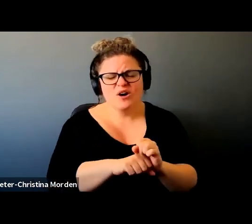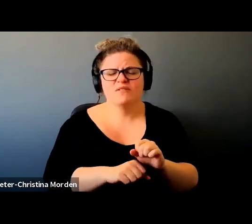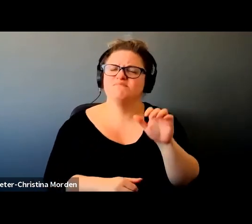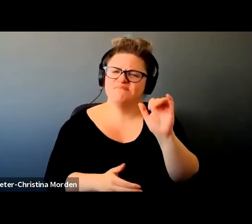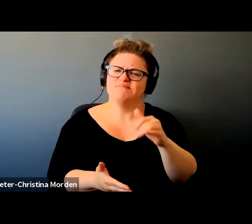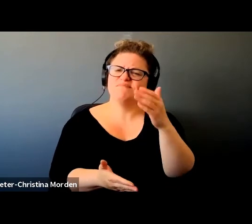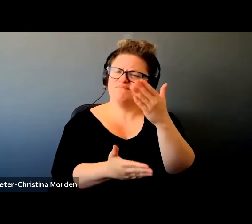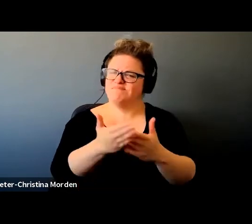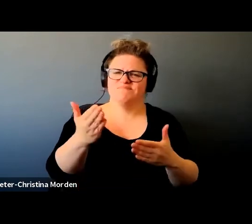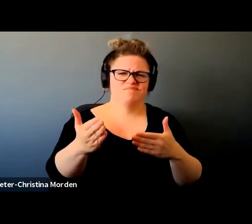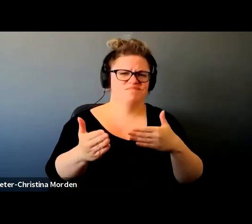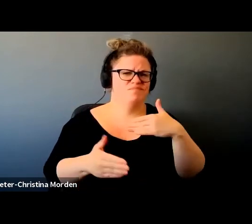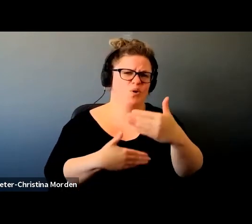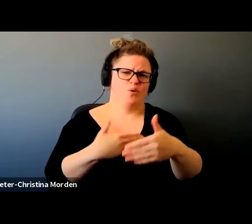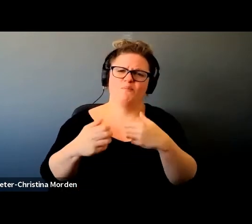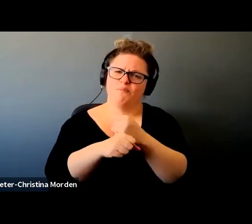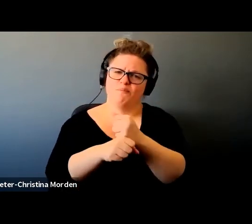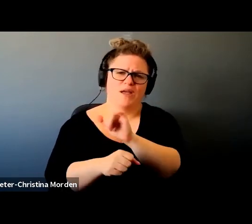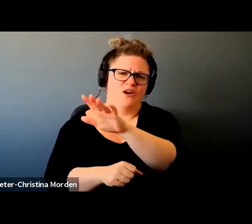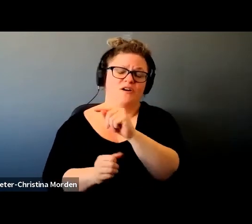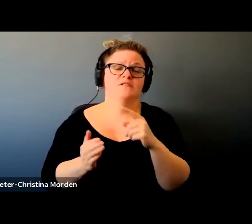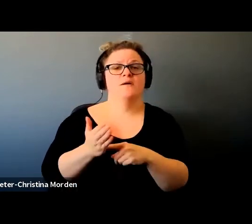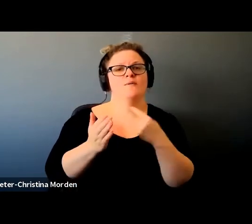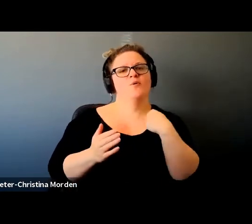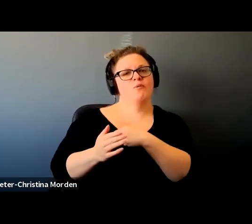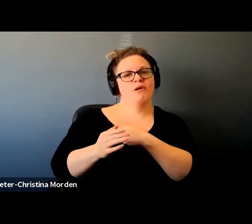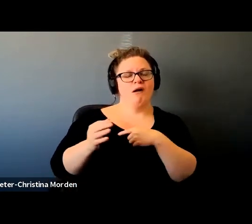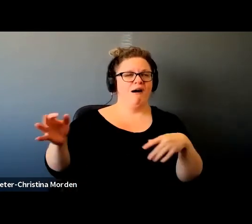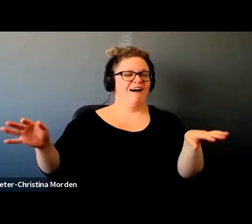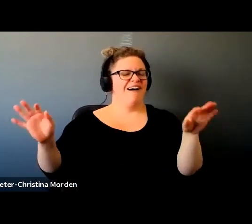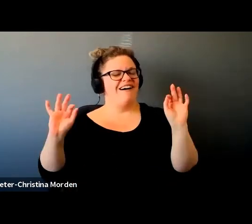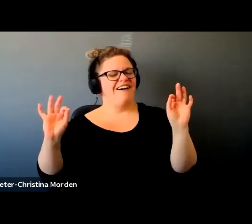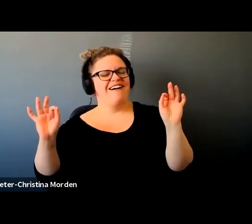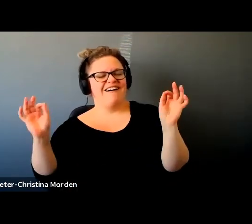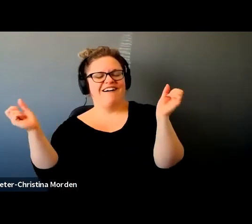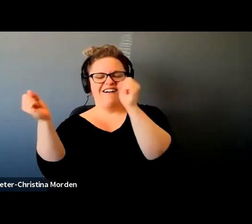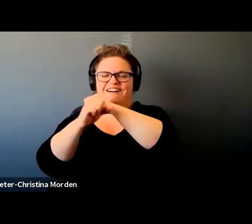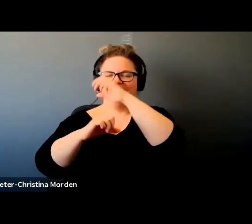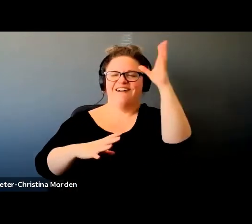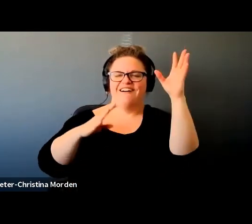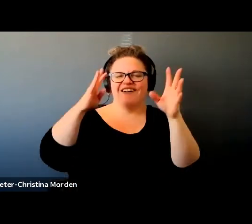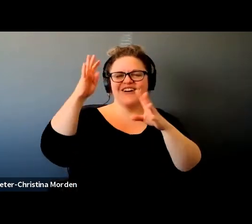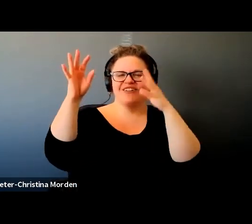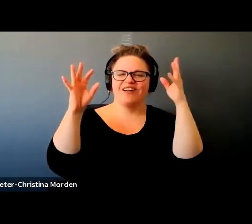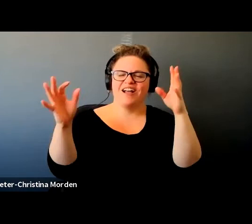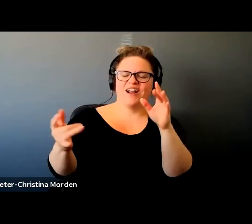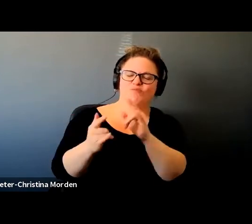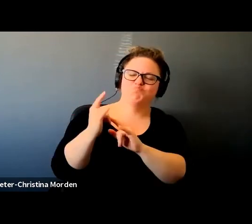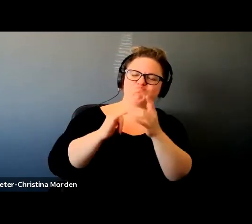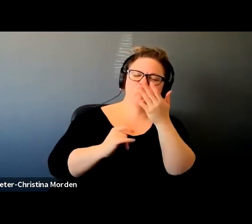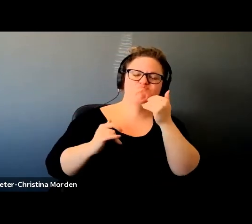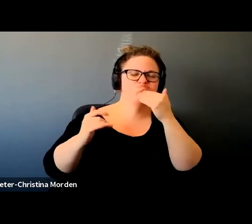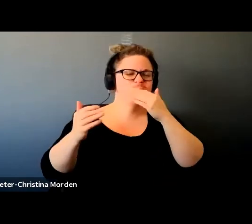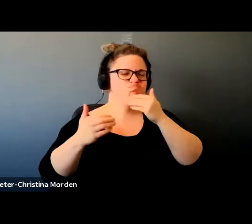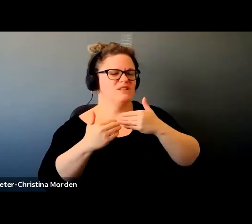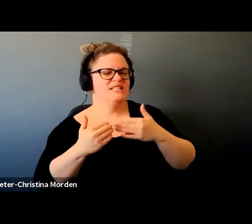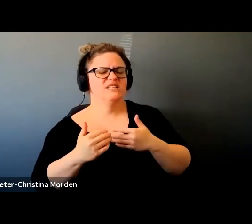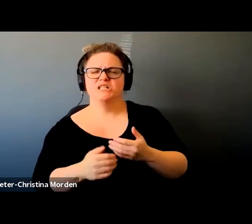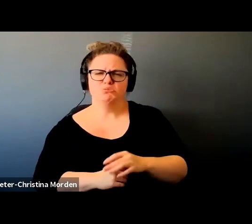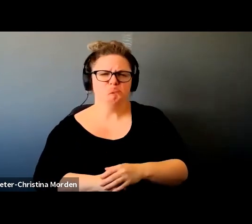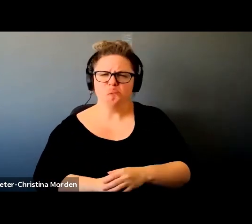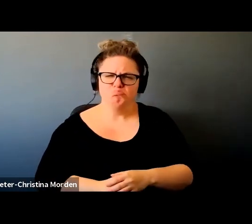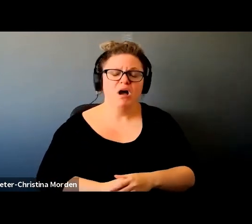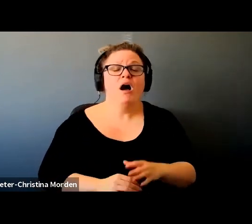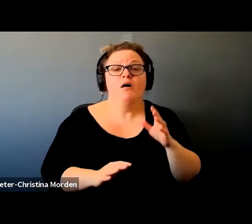Is that a lot of times we have a romantic notion of what it might be to be creative. And there's a lot of that